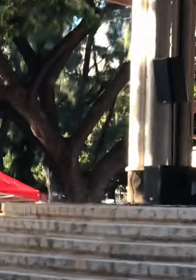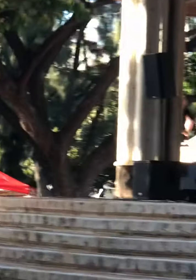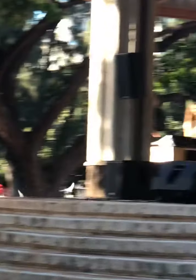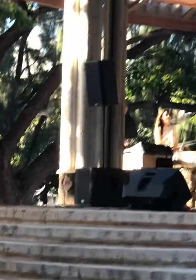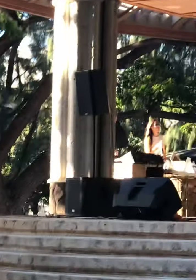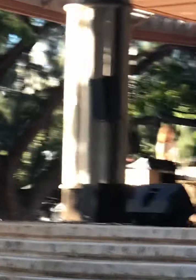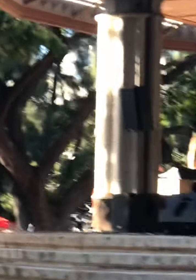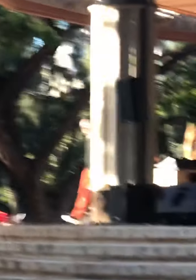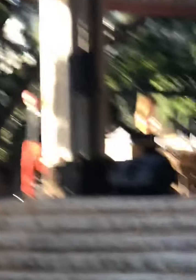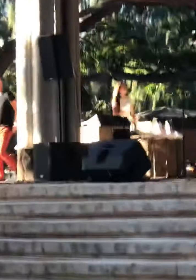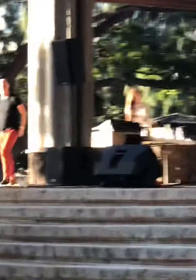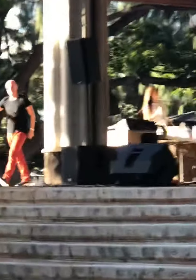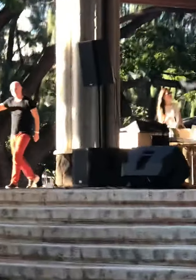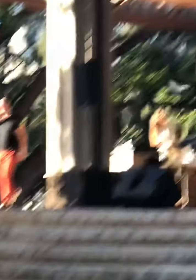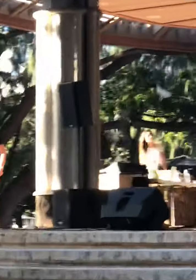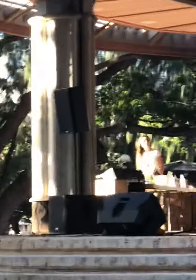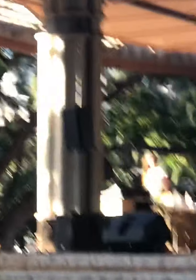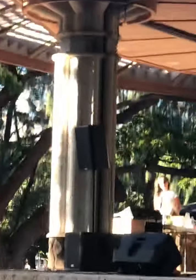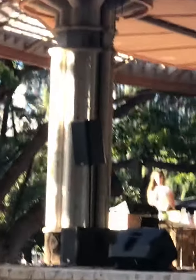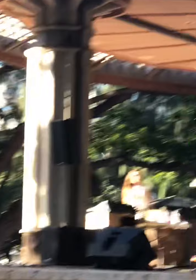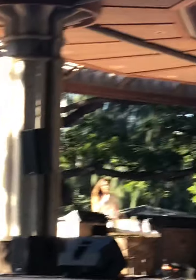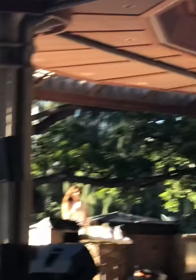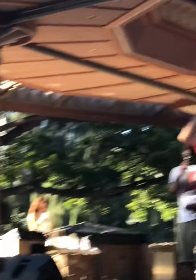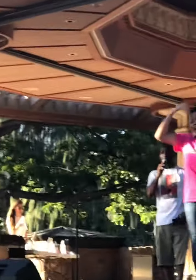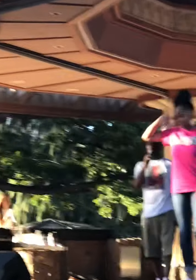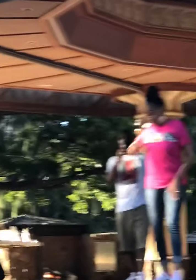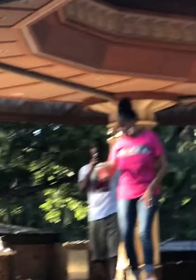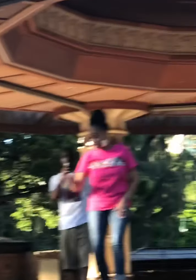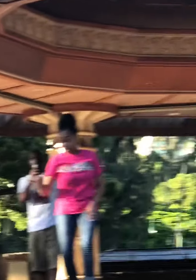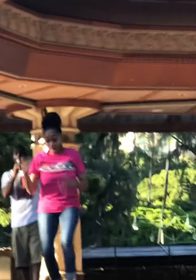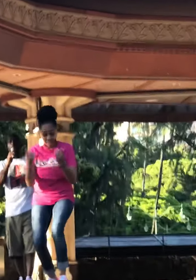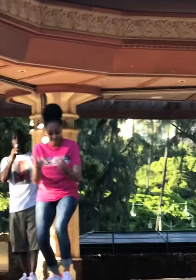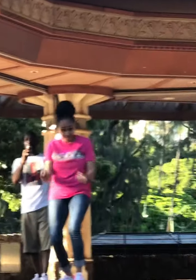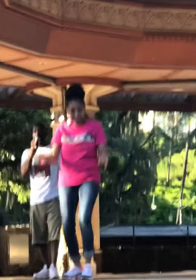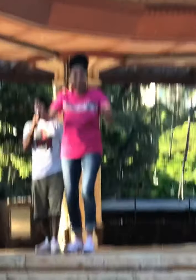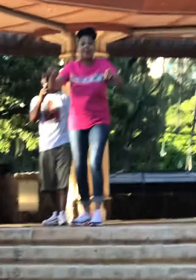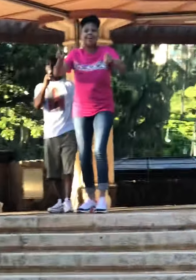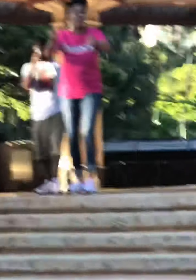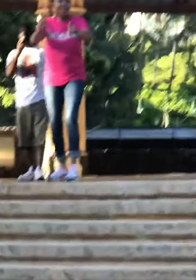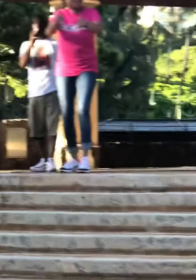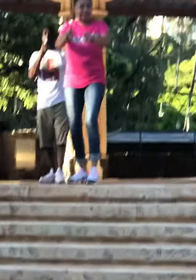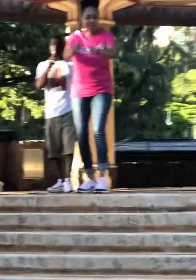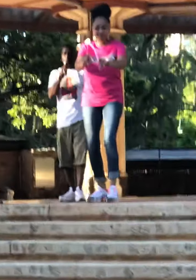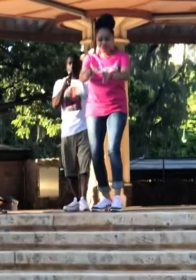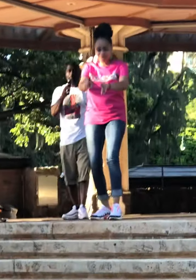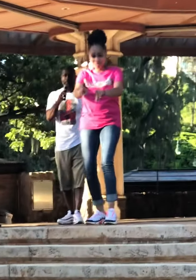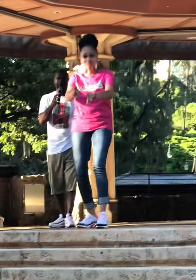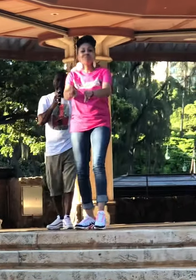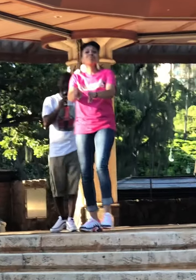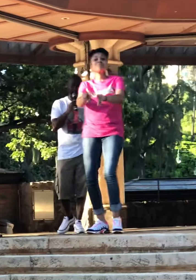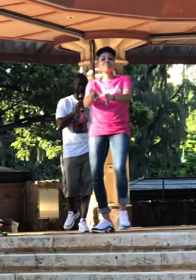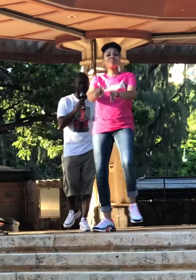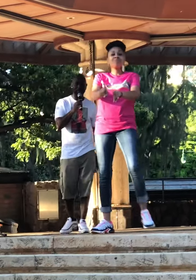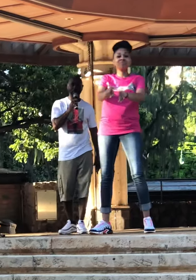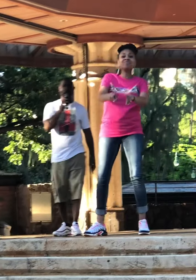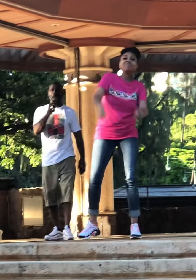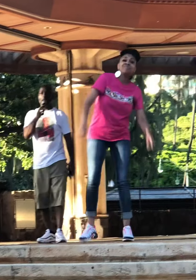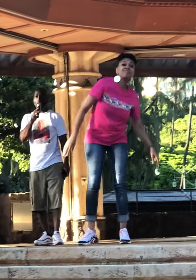above. And then you, Jesus, the best is yet to come.